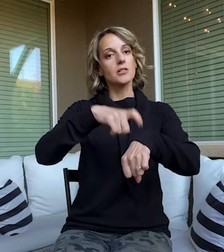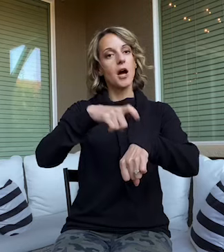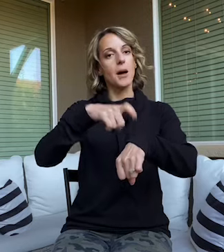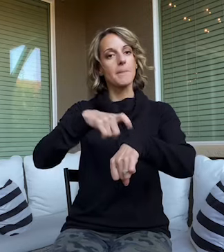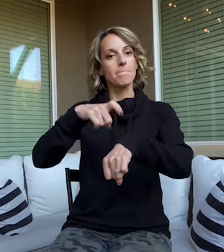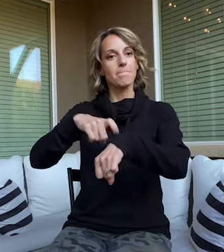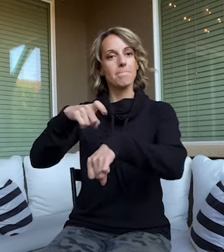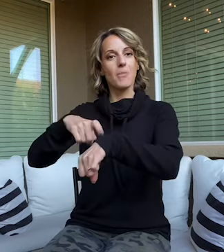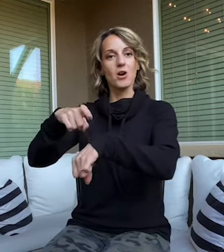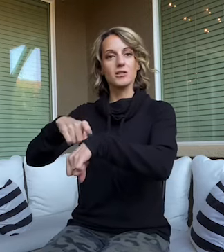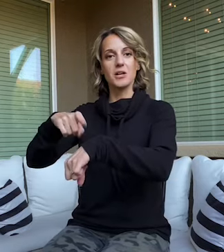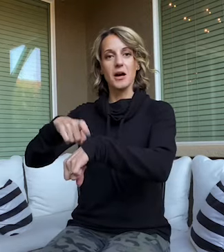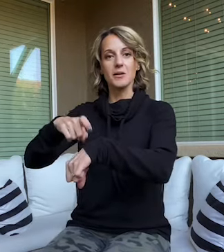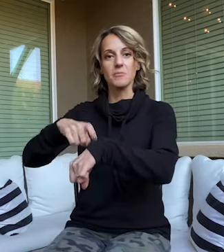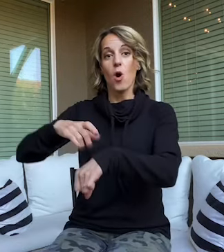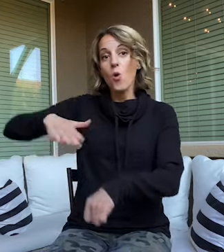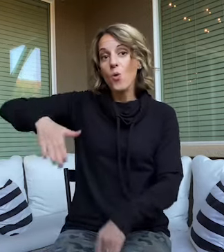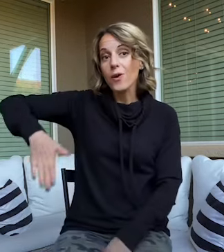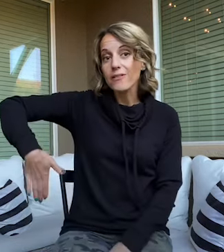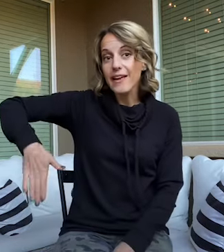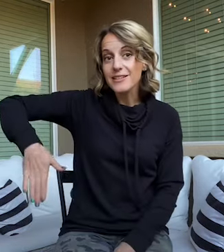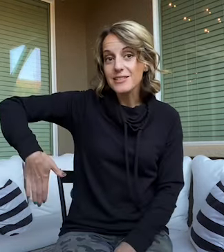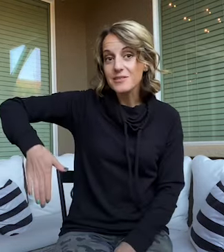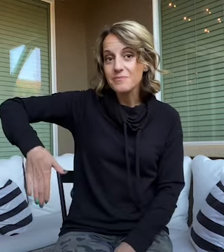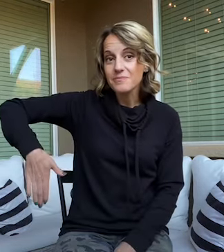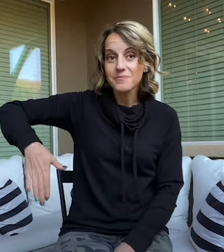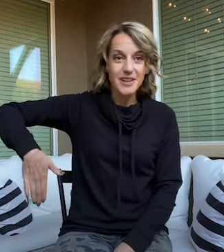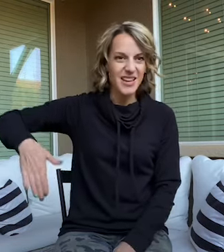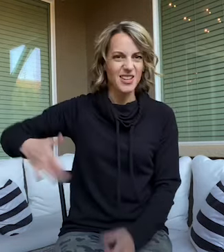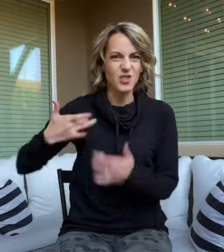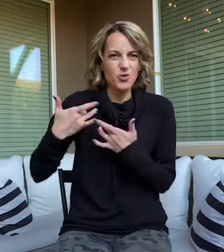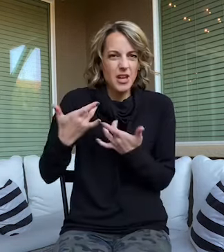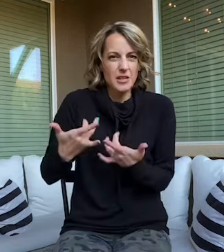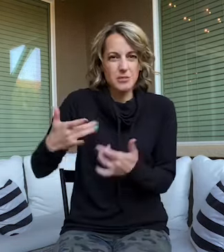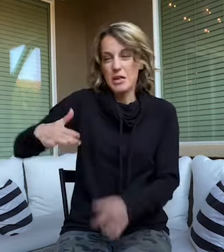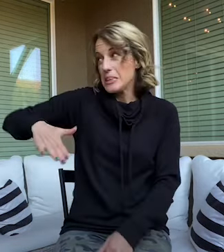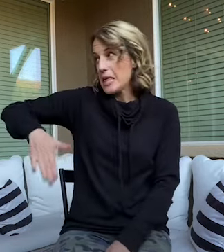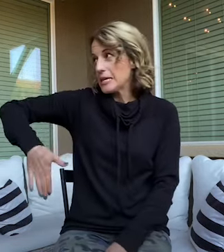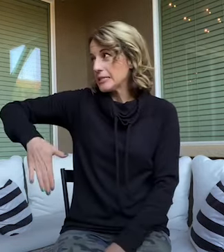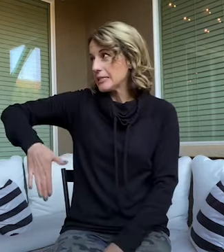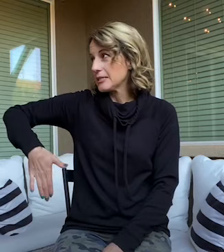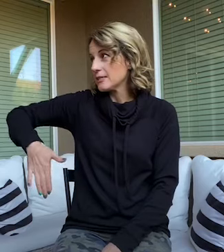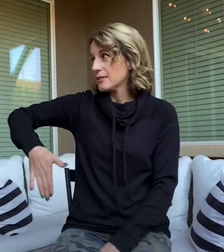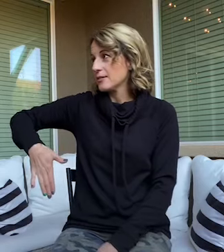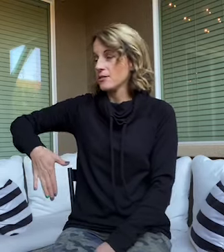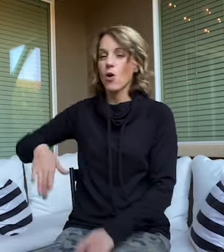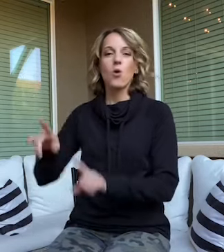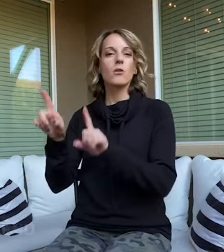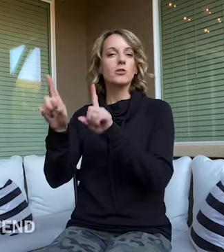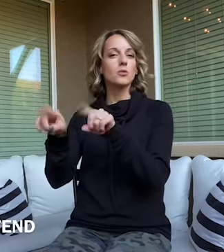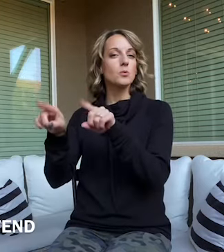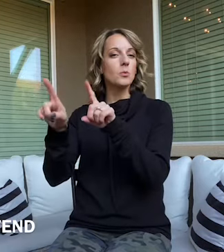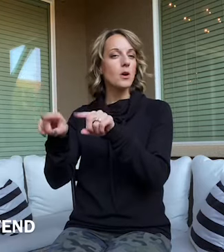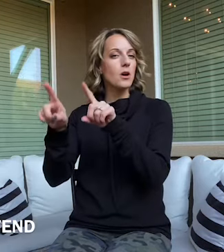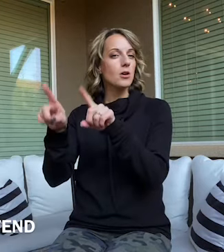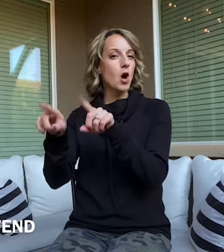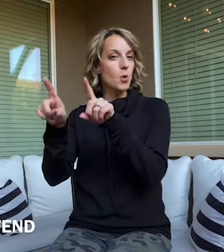time, or late. You tend to be late. Or you go on a